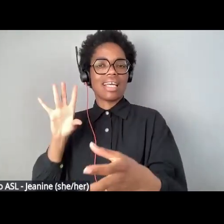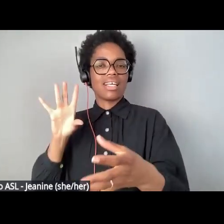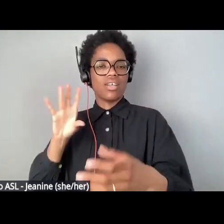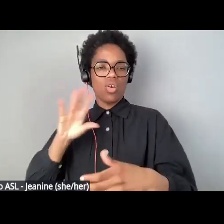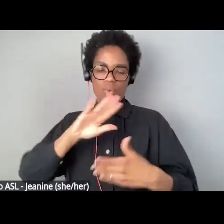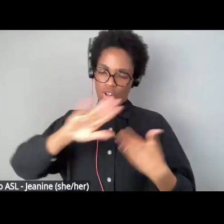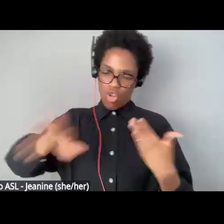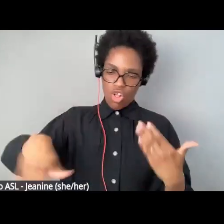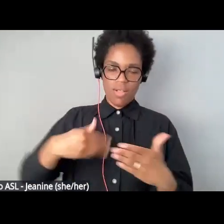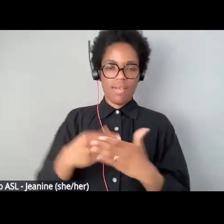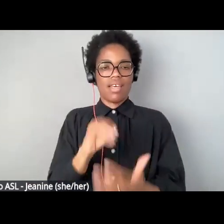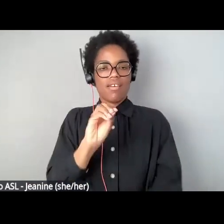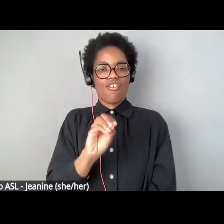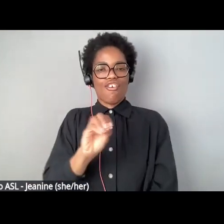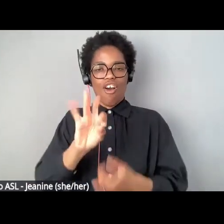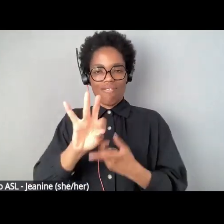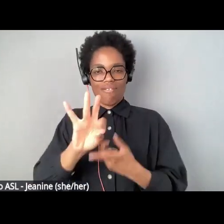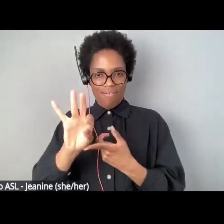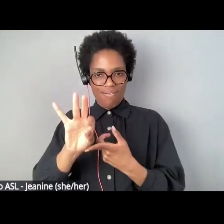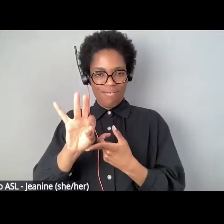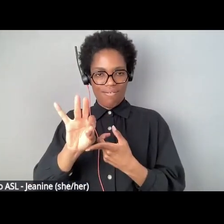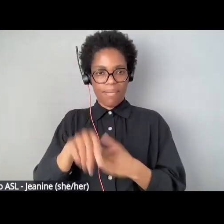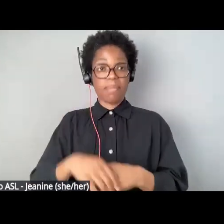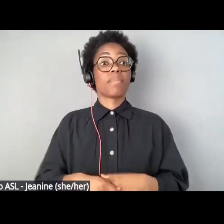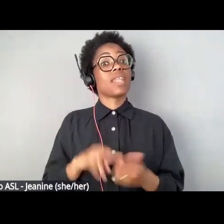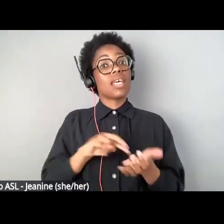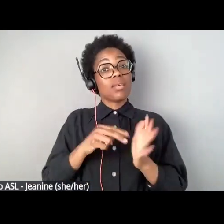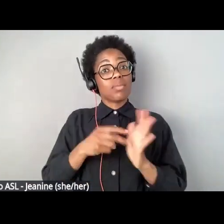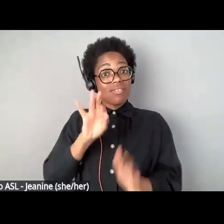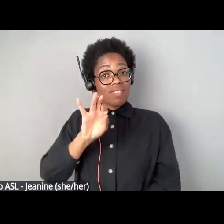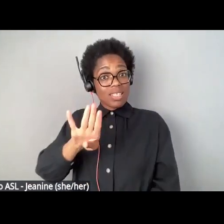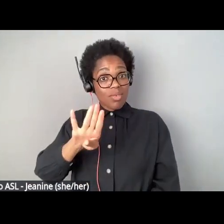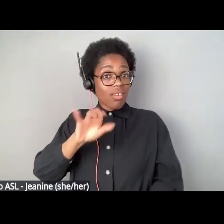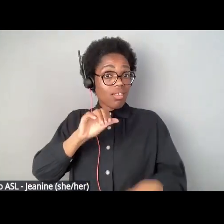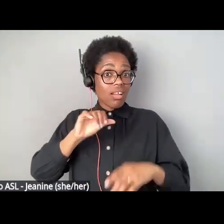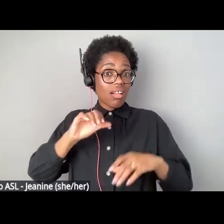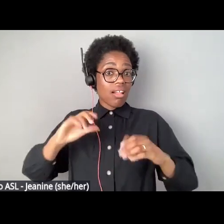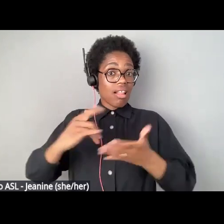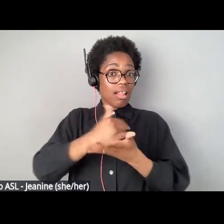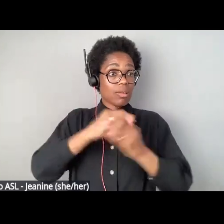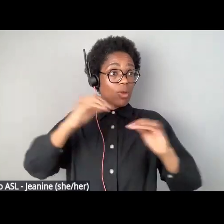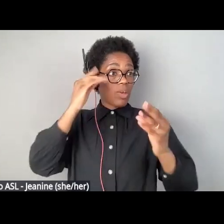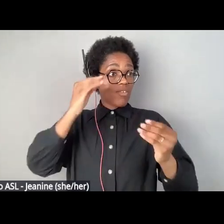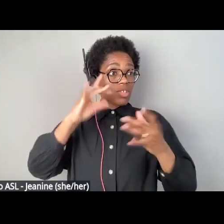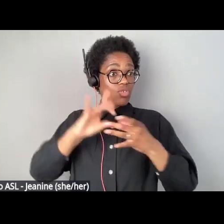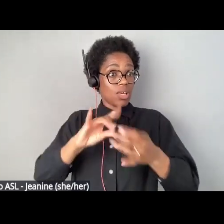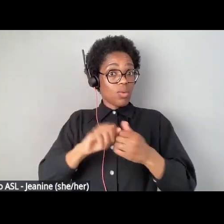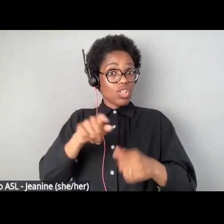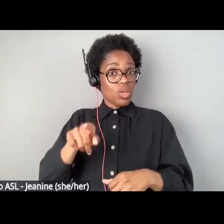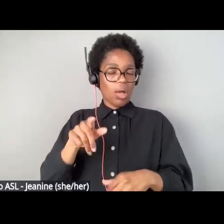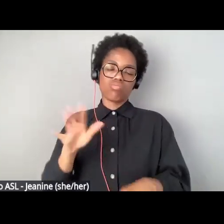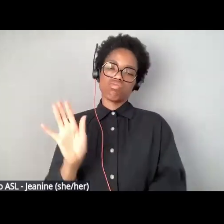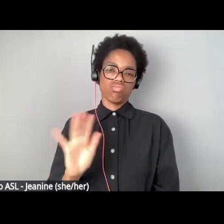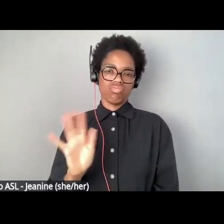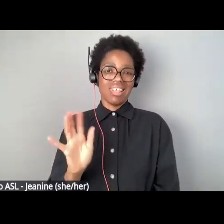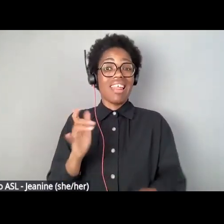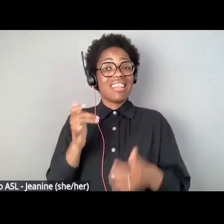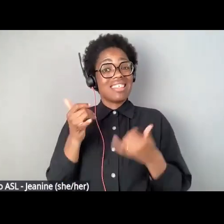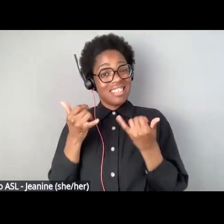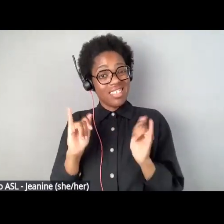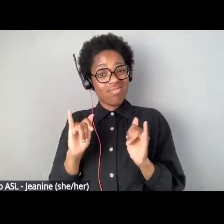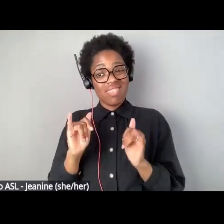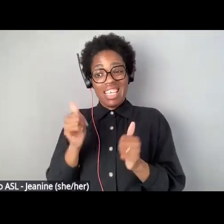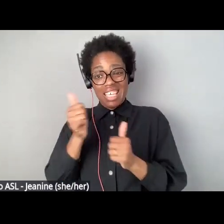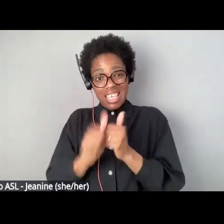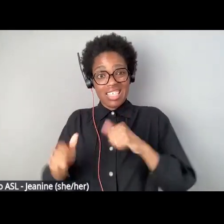off. This does not mean that Facebook is no longer collecting anything on you. They are still collecting your information anytime you log